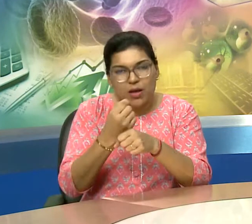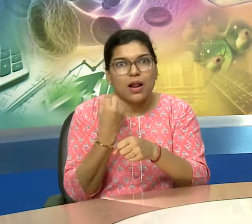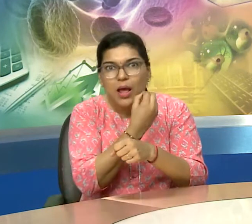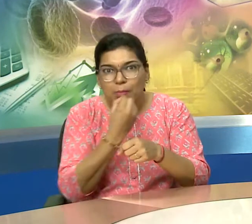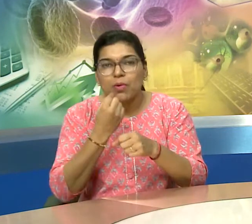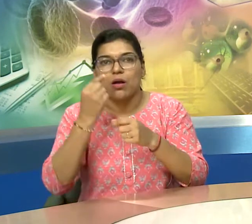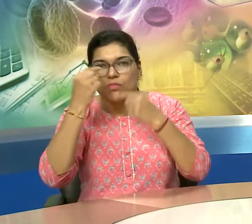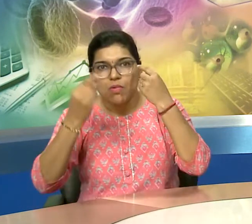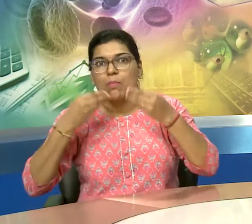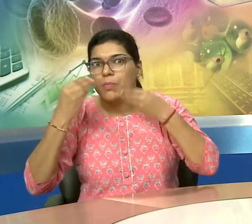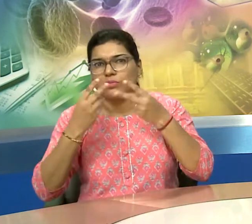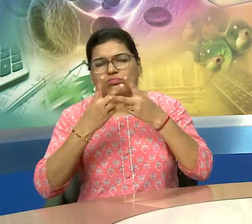The cosmetic items